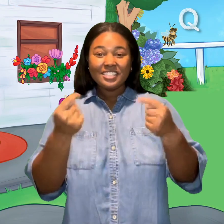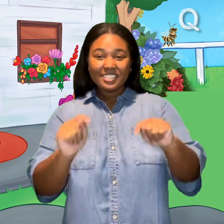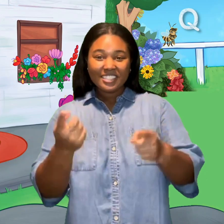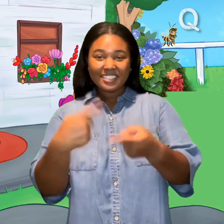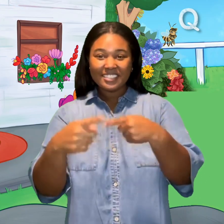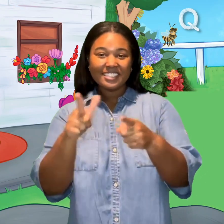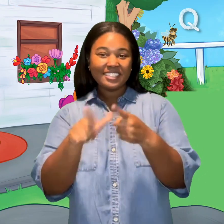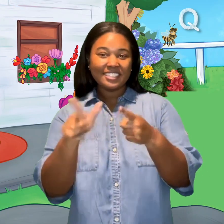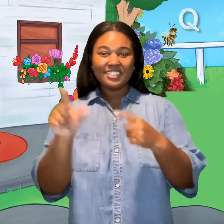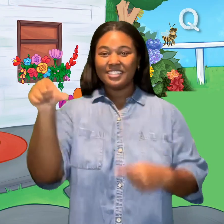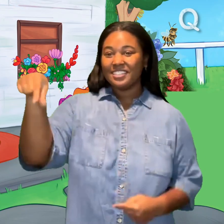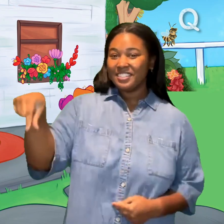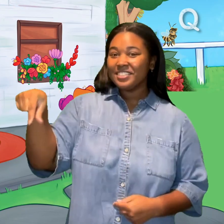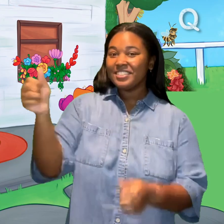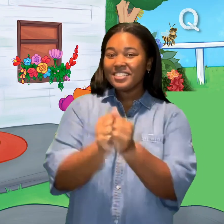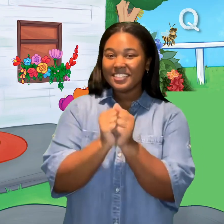Let's try signing the letter Q together.